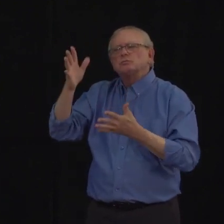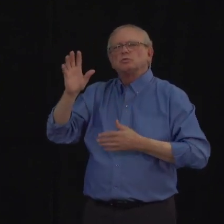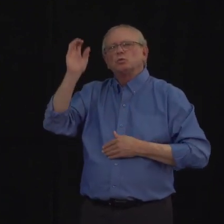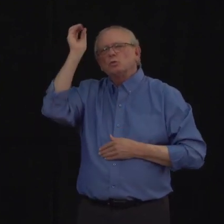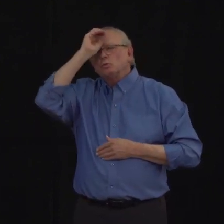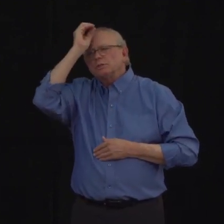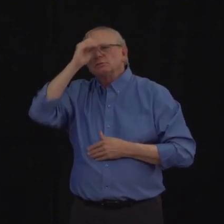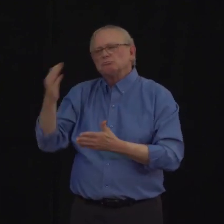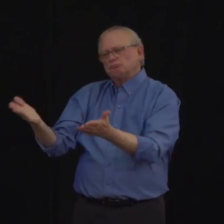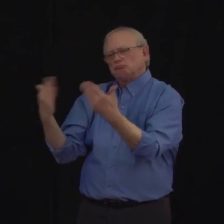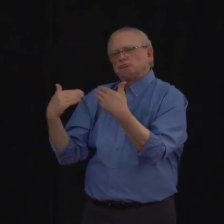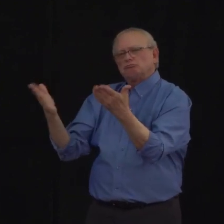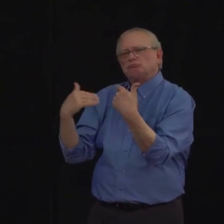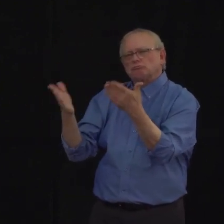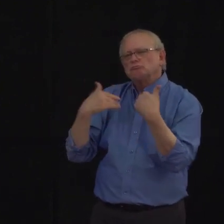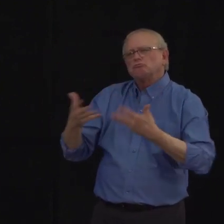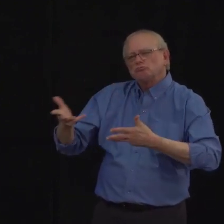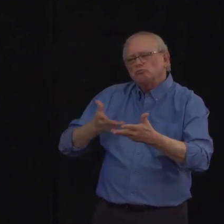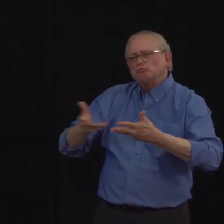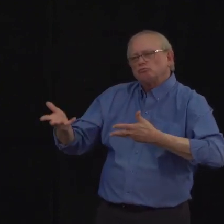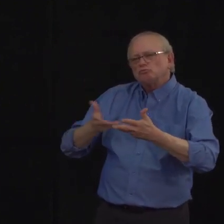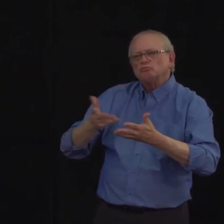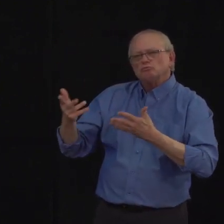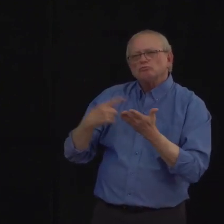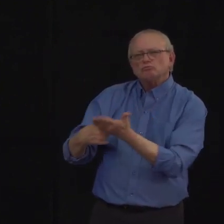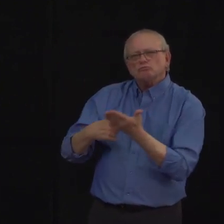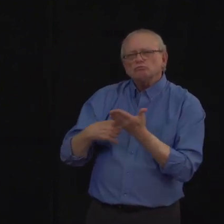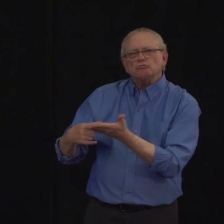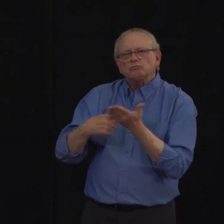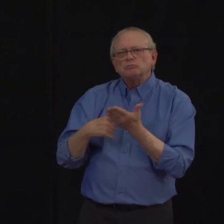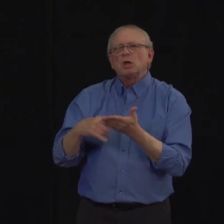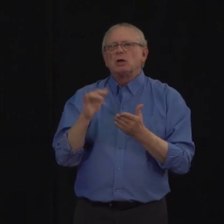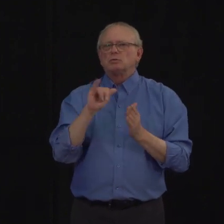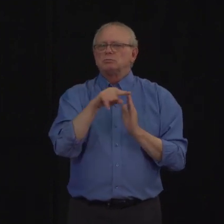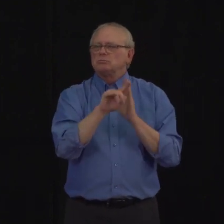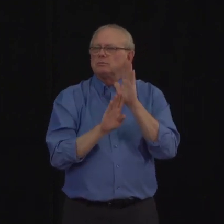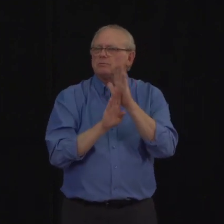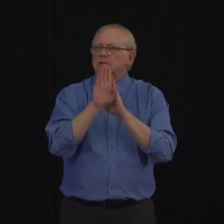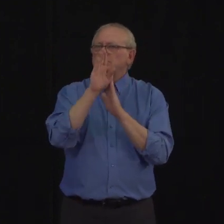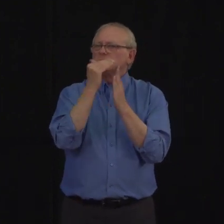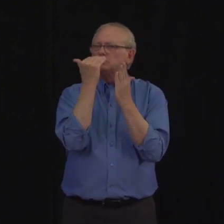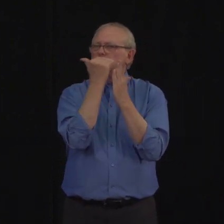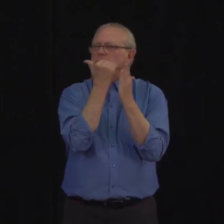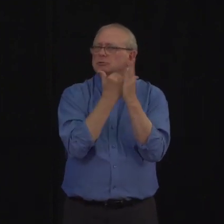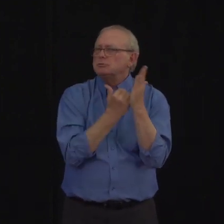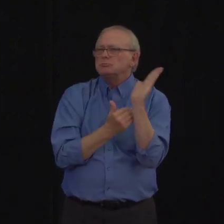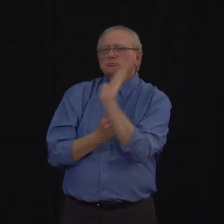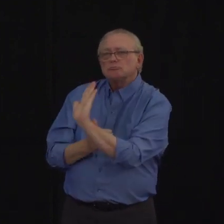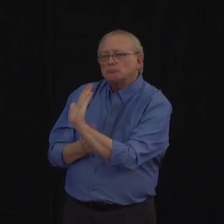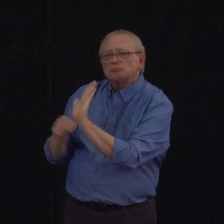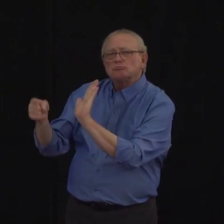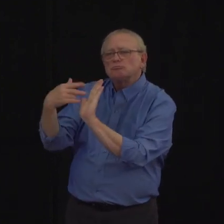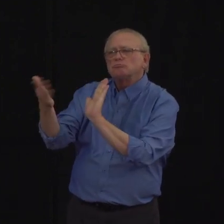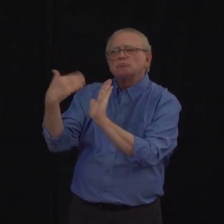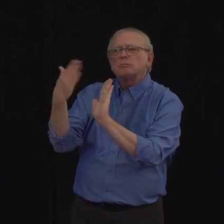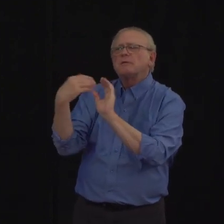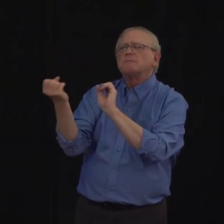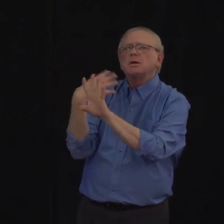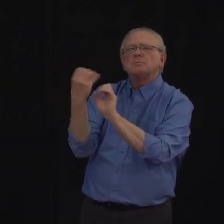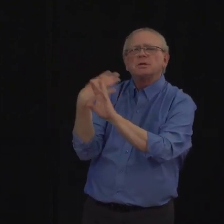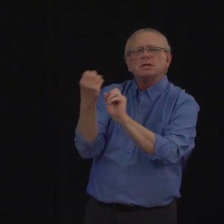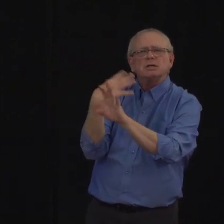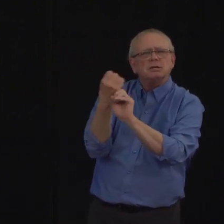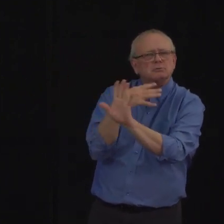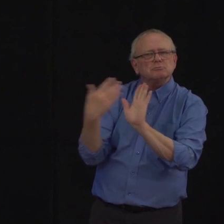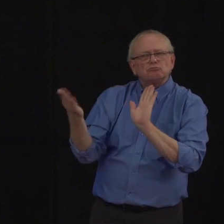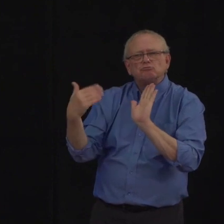sports associations' feedback on those guidelines. We anticipate those guidelines will be posted by the end of this week, because when it comes